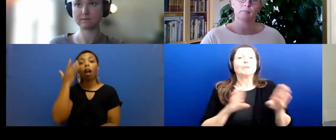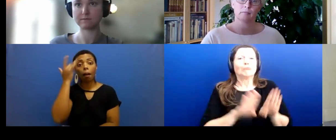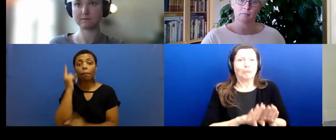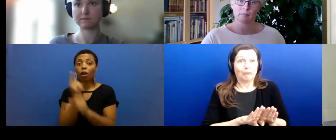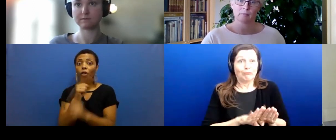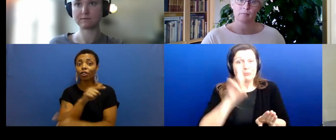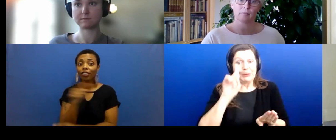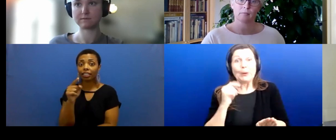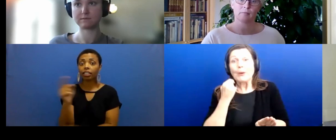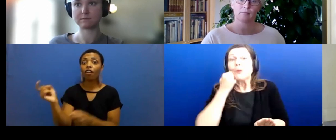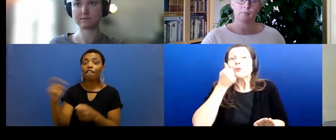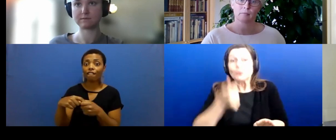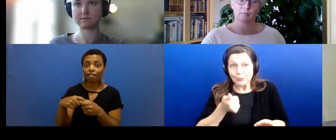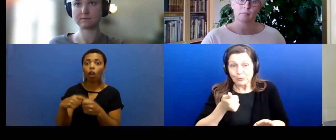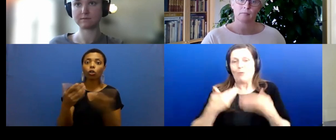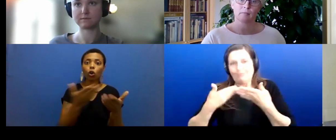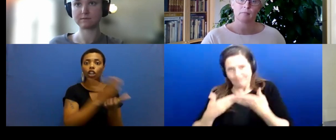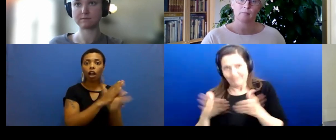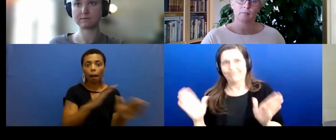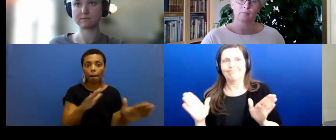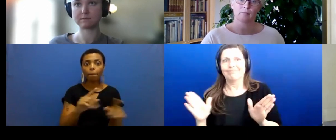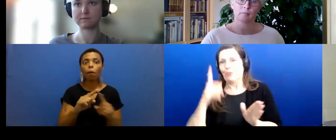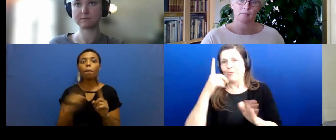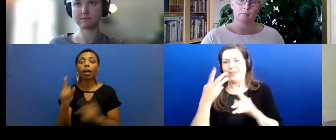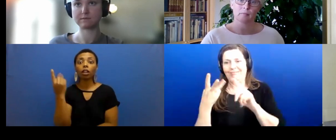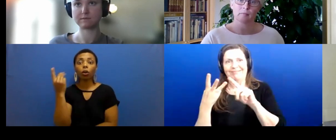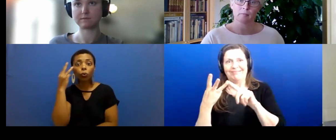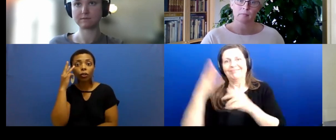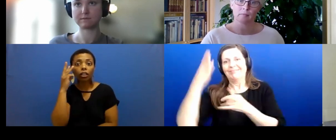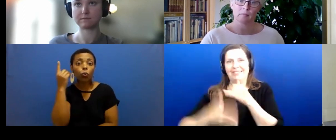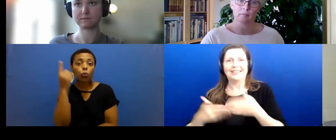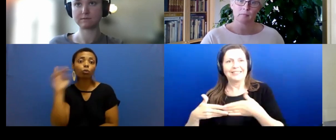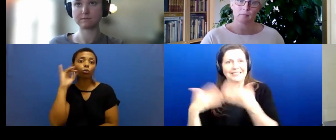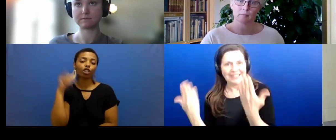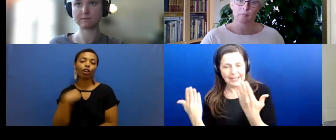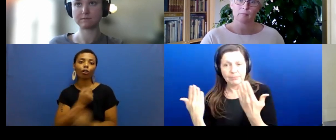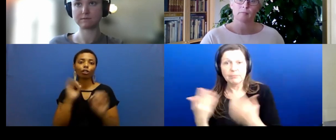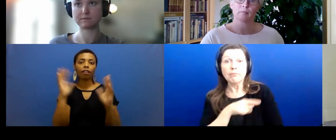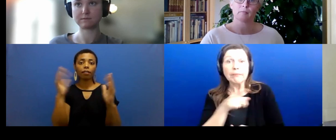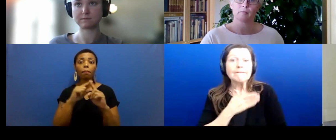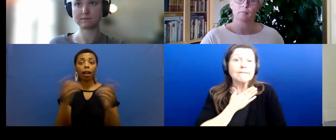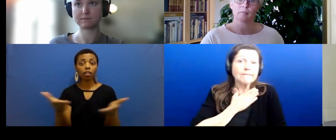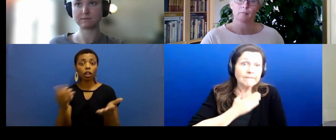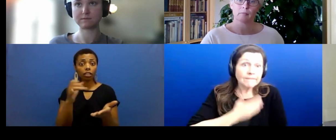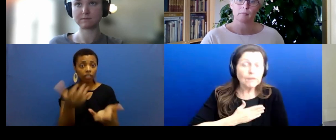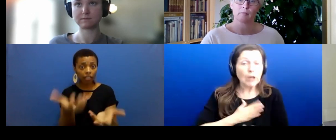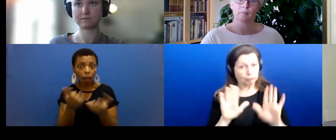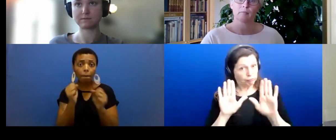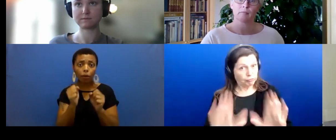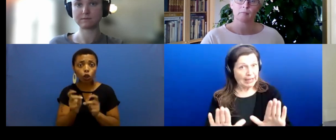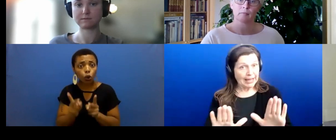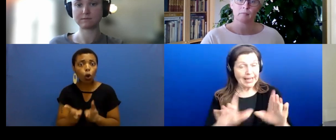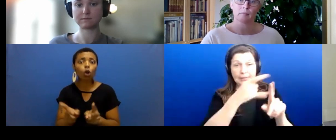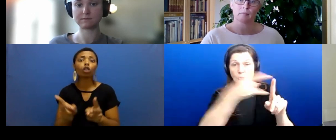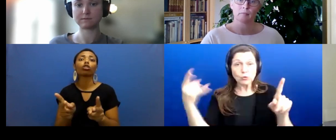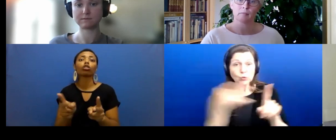last day of our symposium. But right now, you can, if you want, you can just stay in